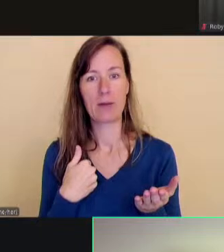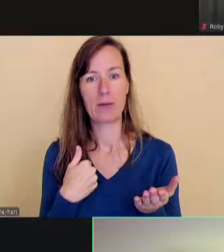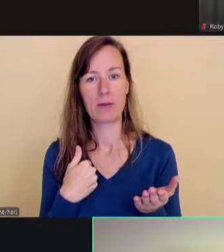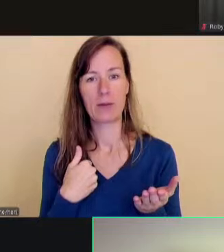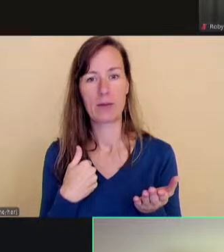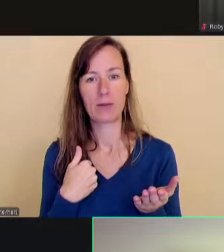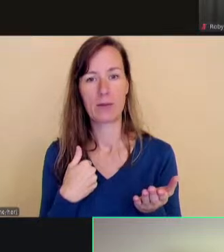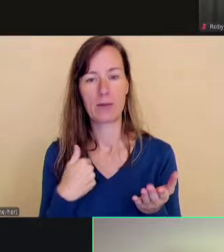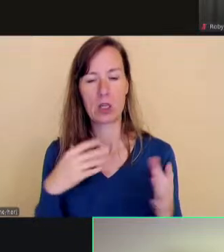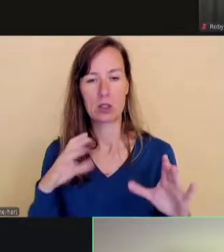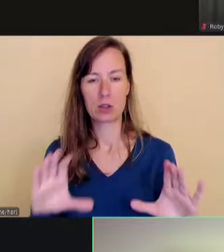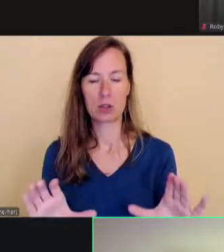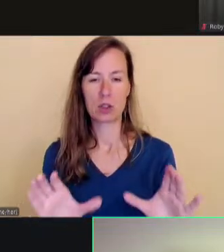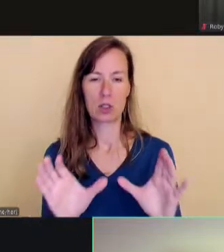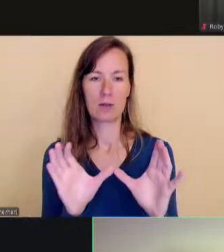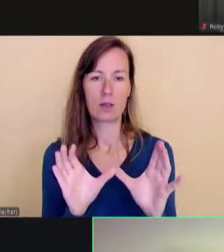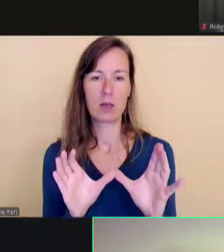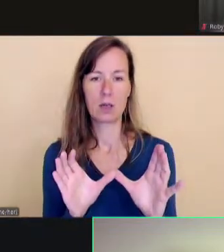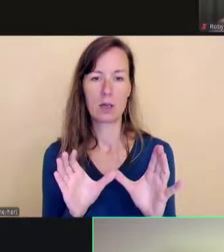certified